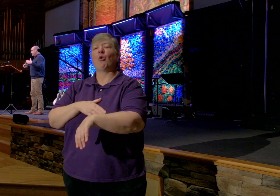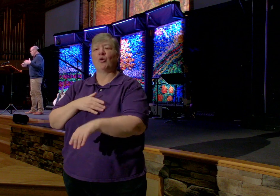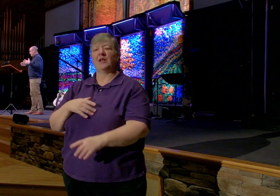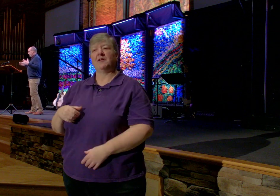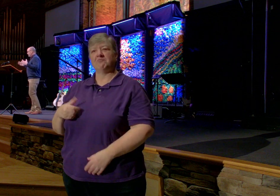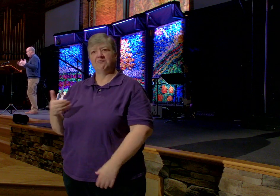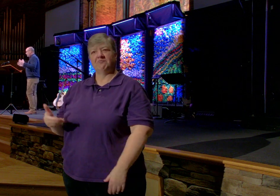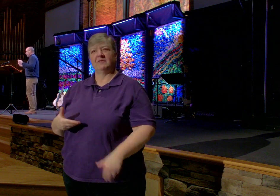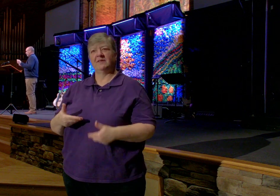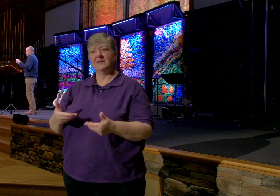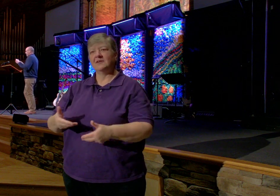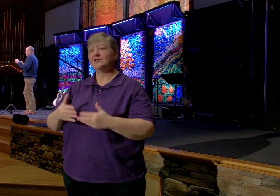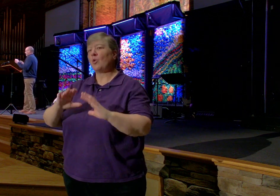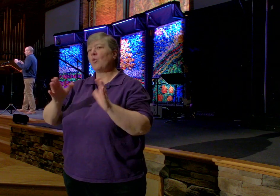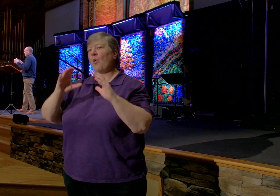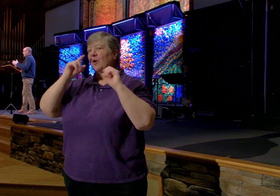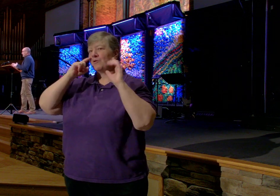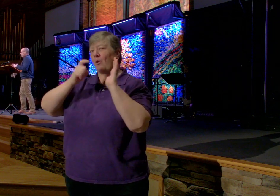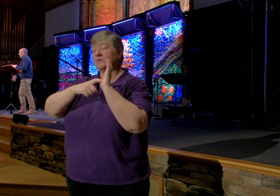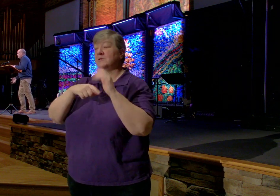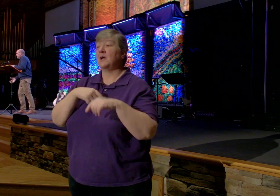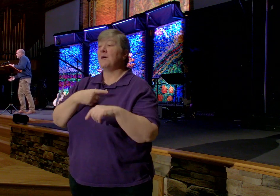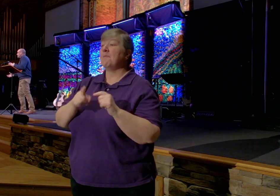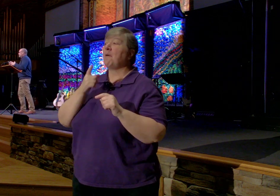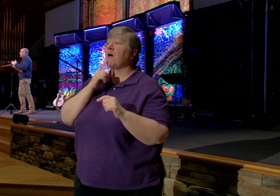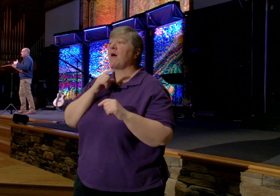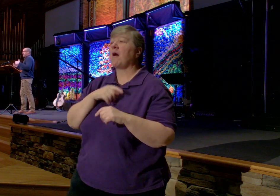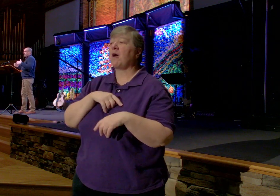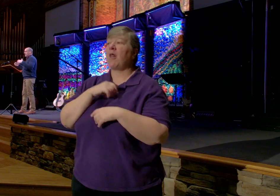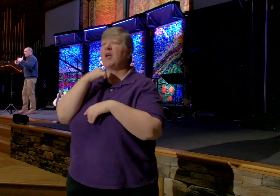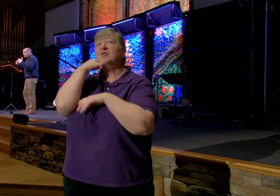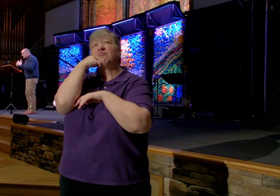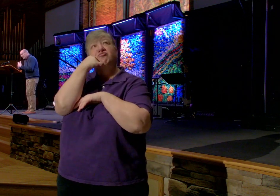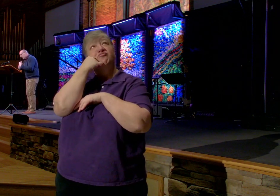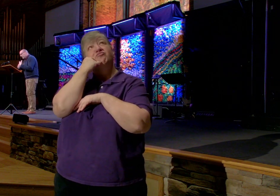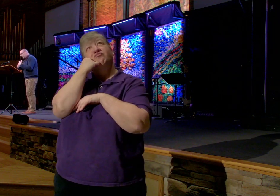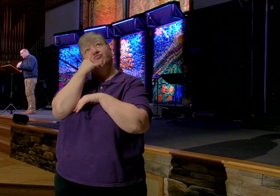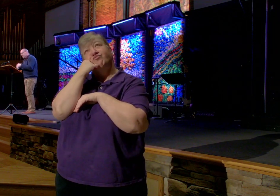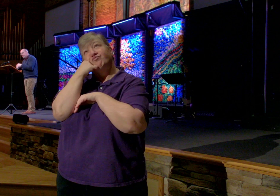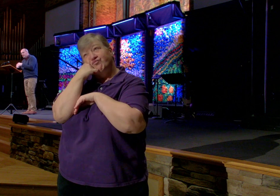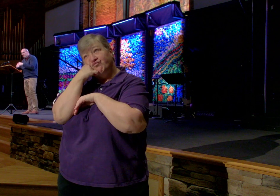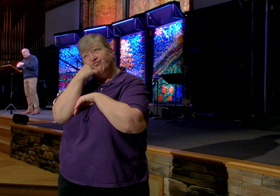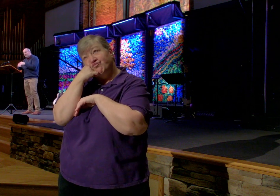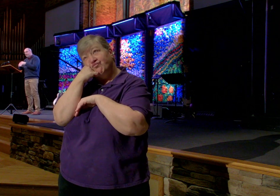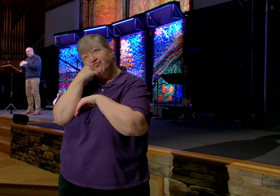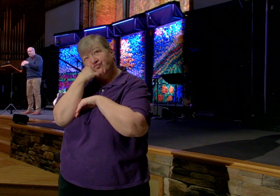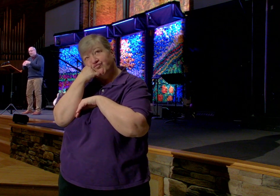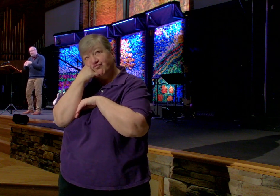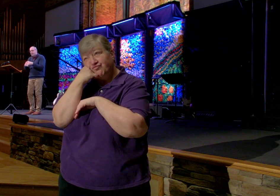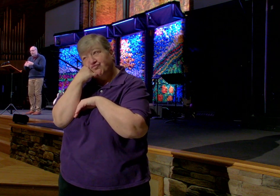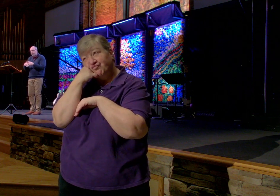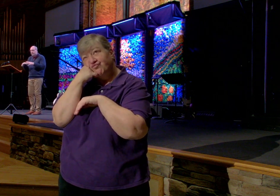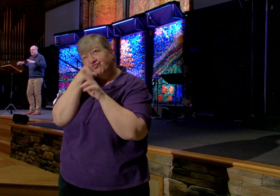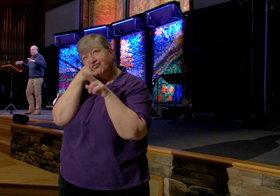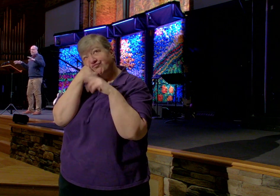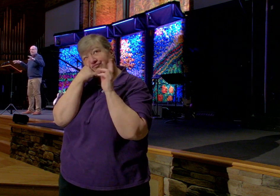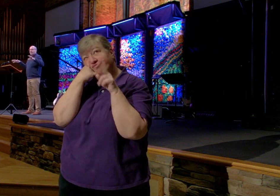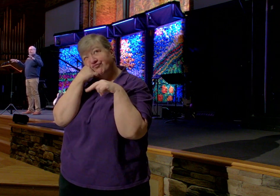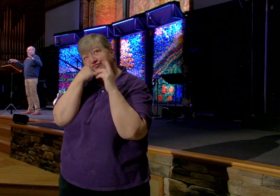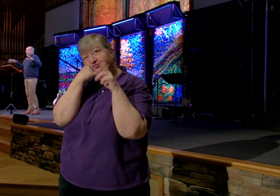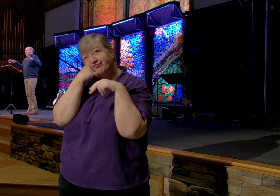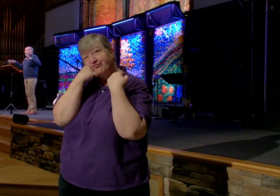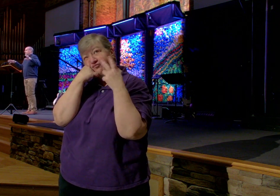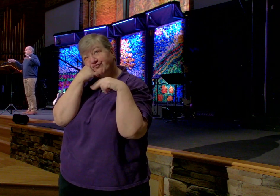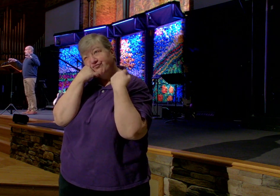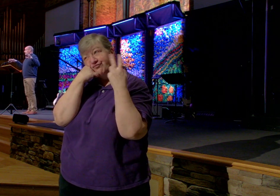so nobody really noticed, but they were to go from being like uninterested in a slouched position, not paying any attention,